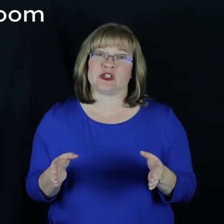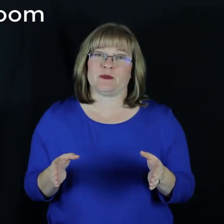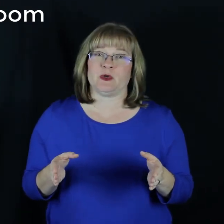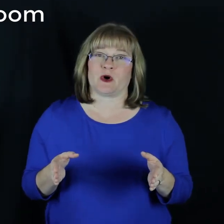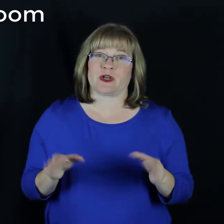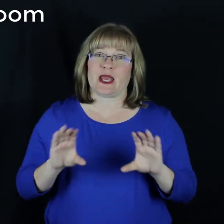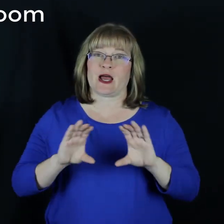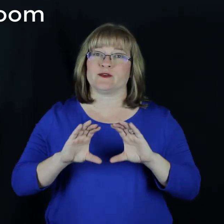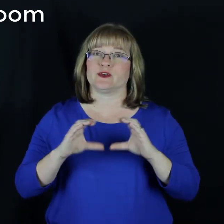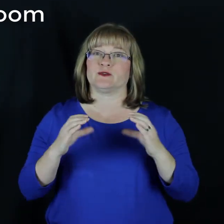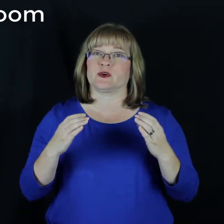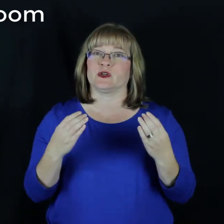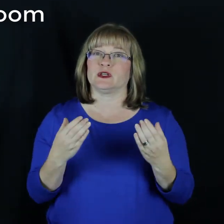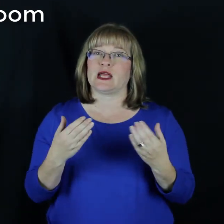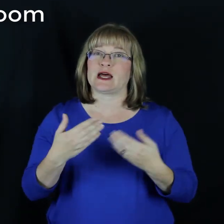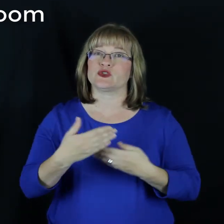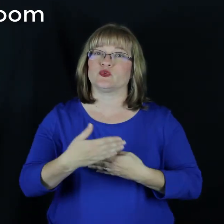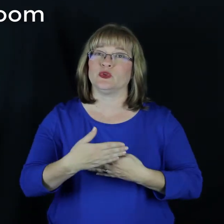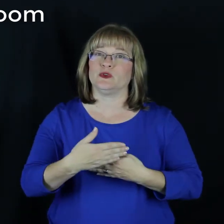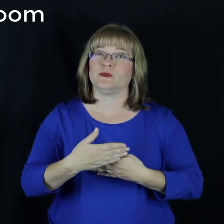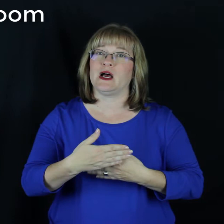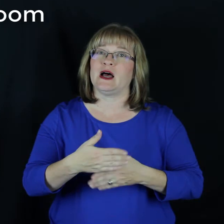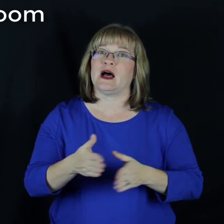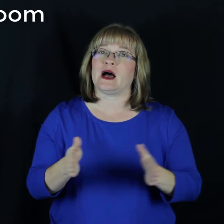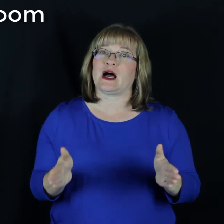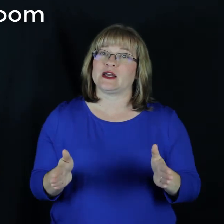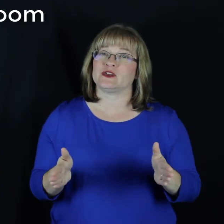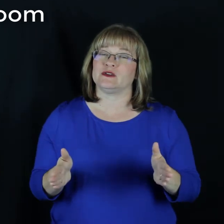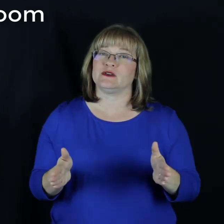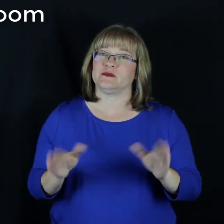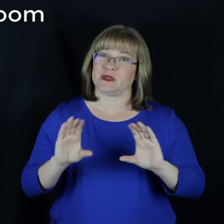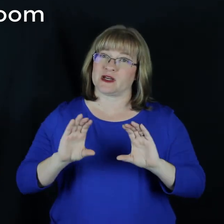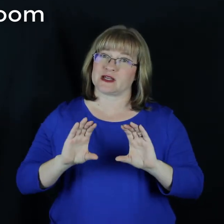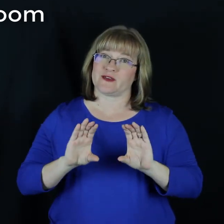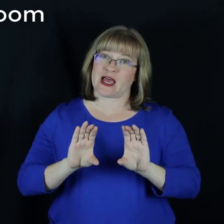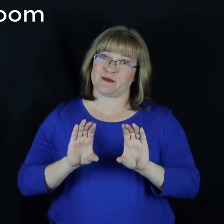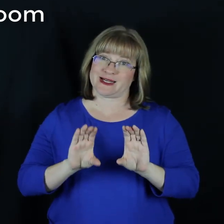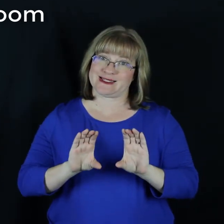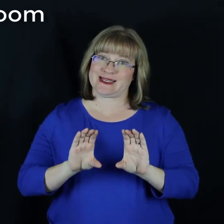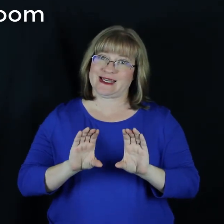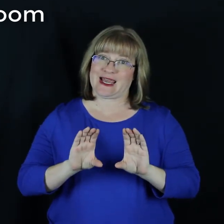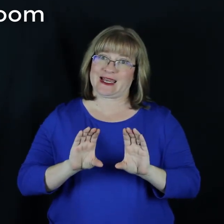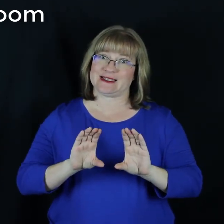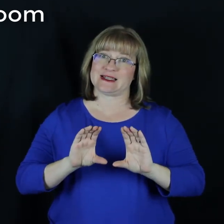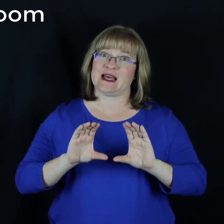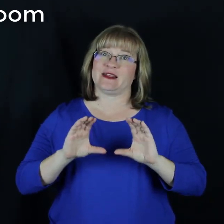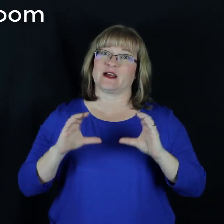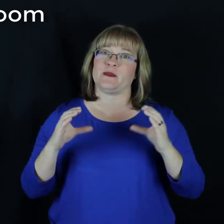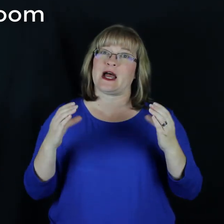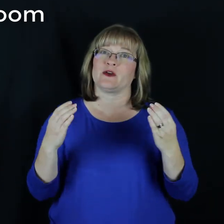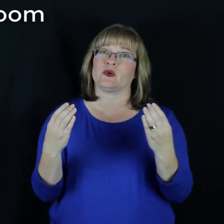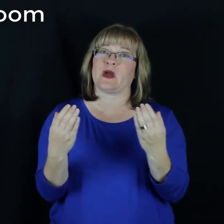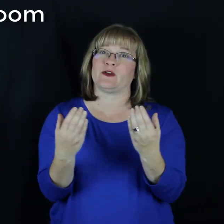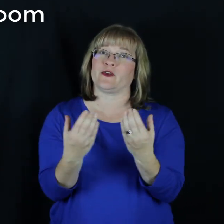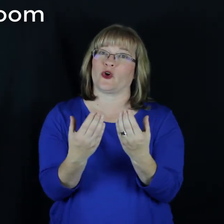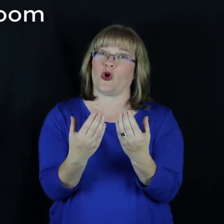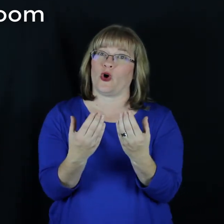shape you already have. So for classroom, because I've had my C hands that come out and around and they're